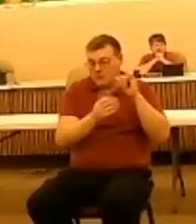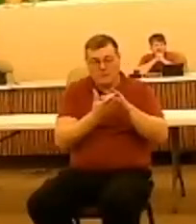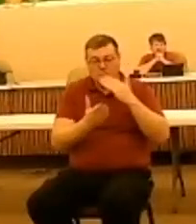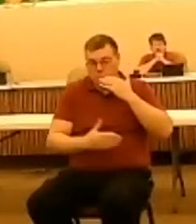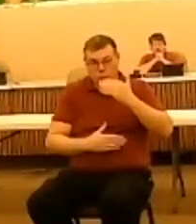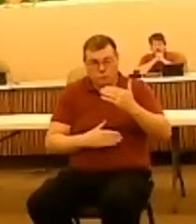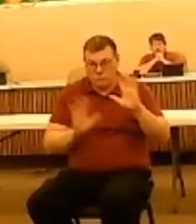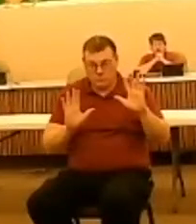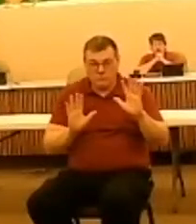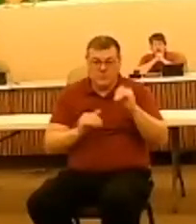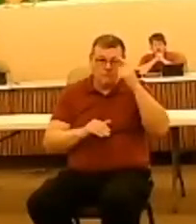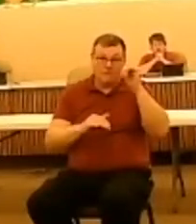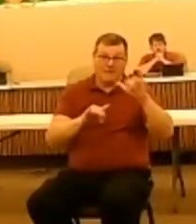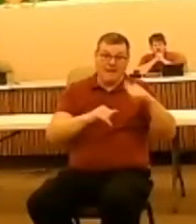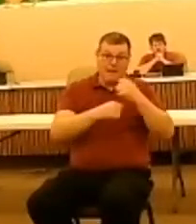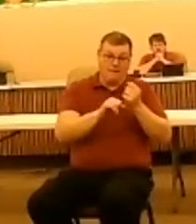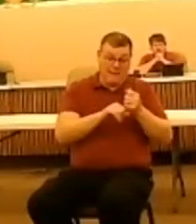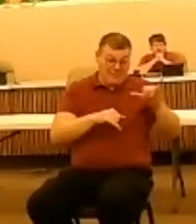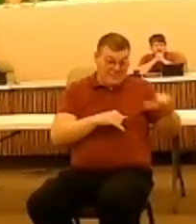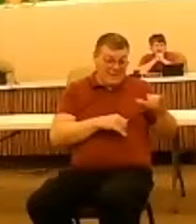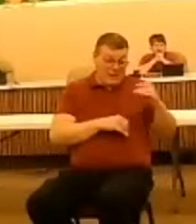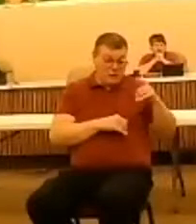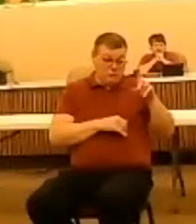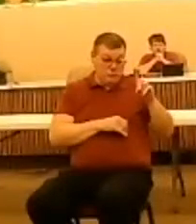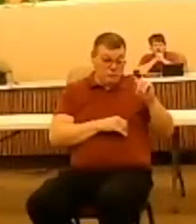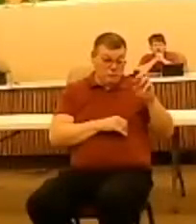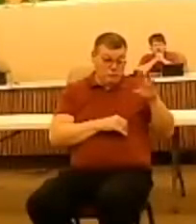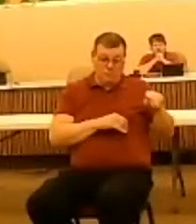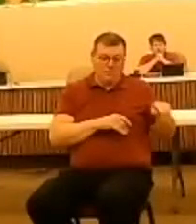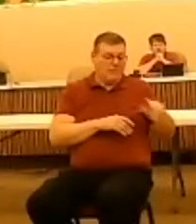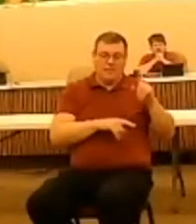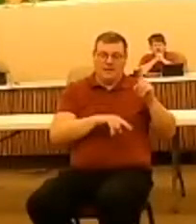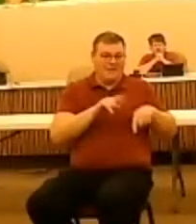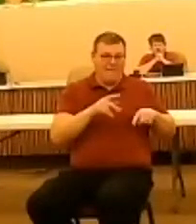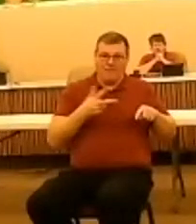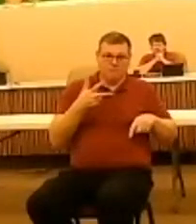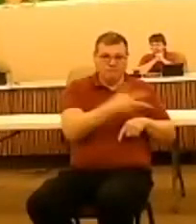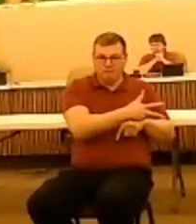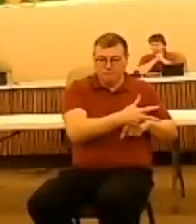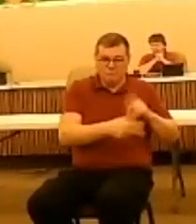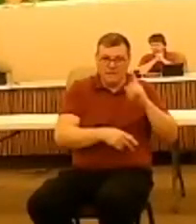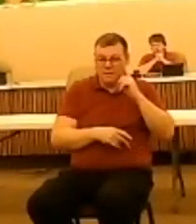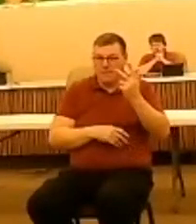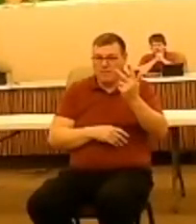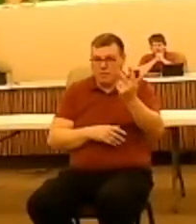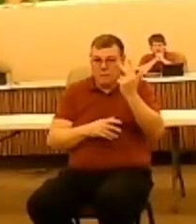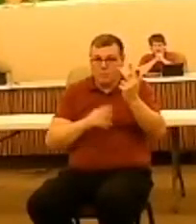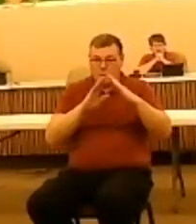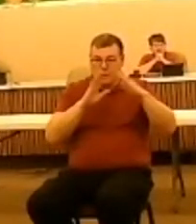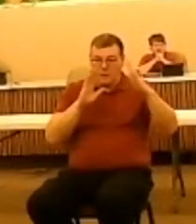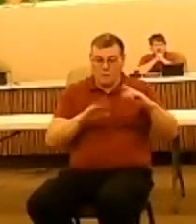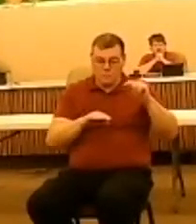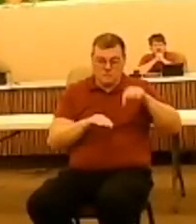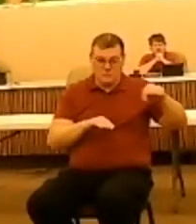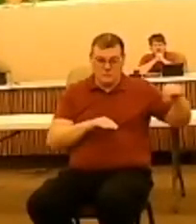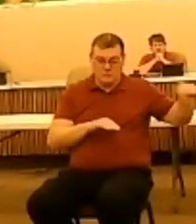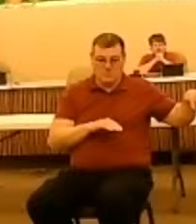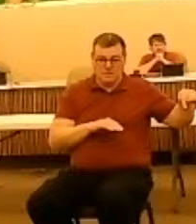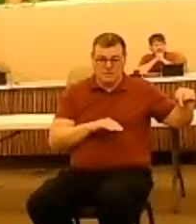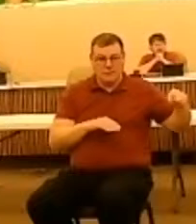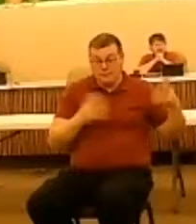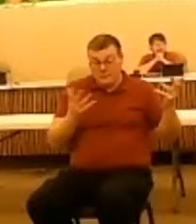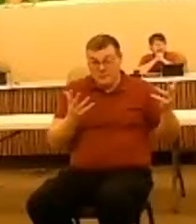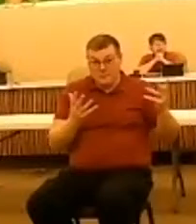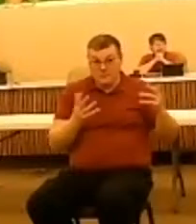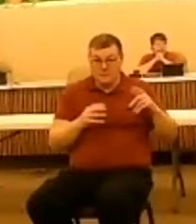because it makes this portion of Chiltern unpassable. And there's, I think, roughly 3 houses that then essentially, they